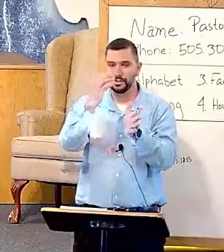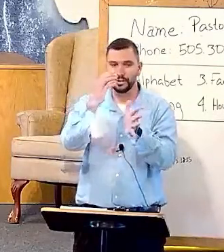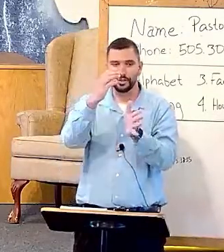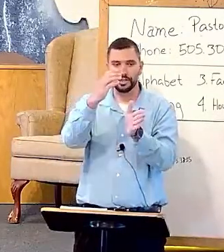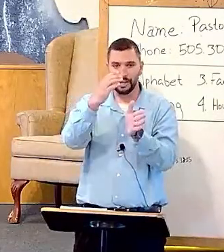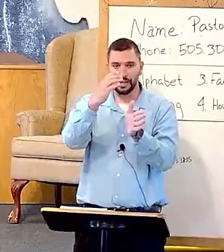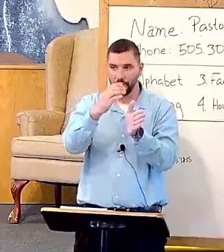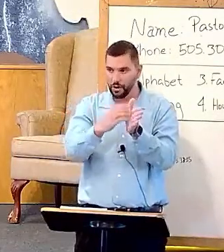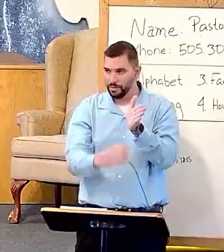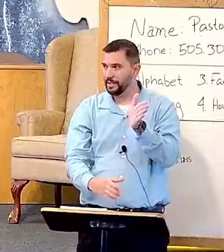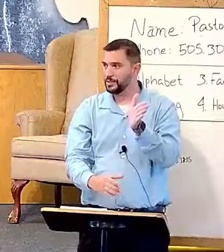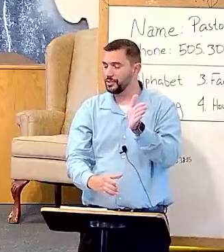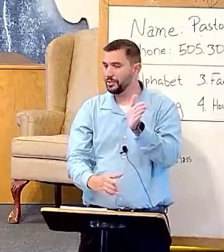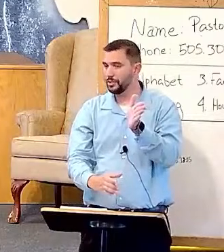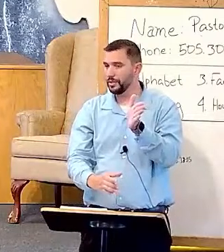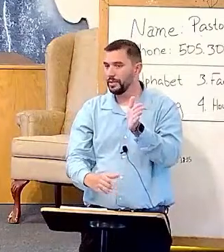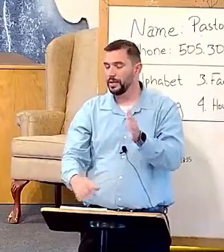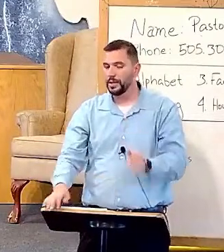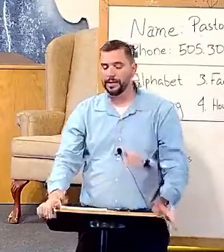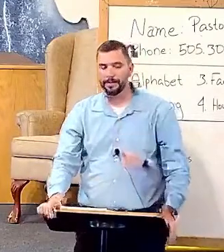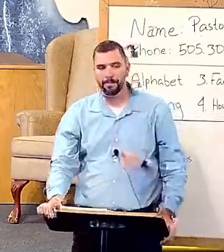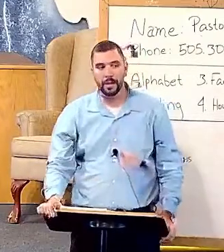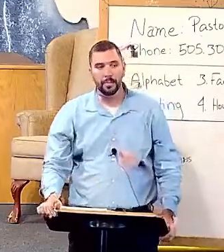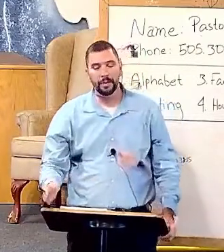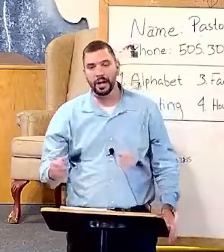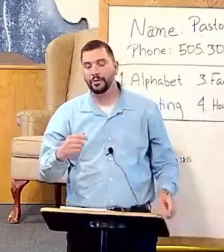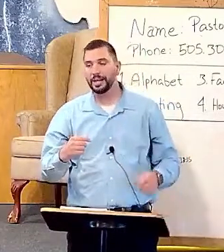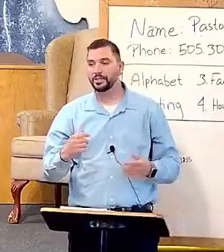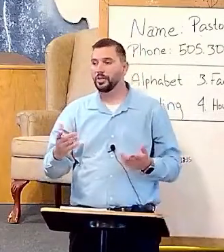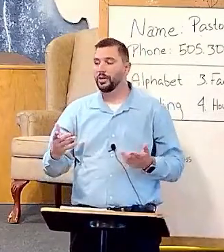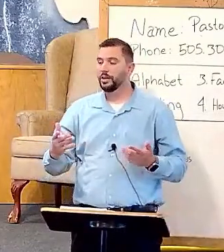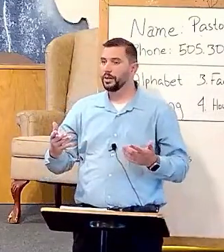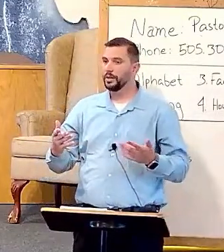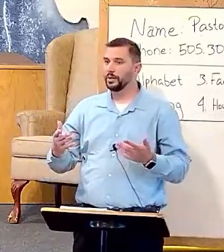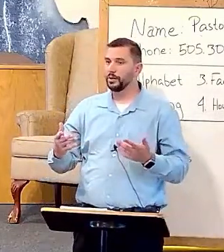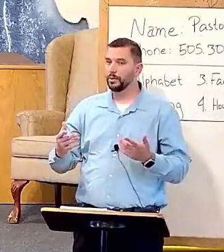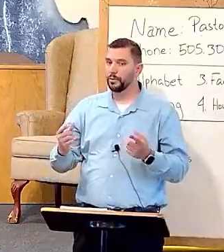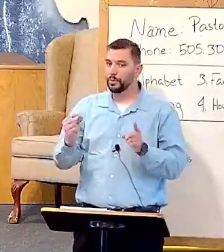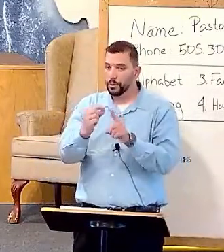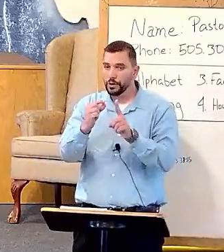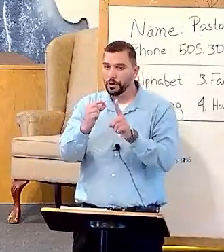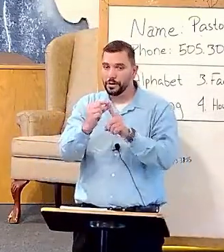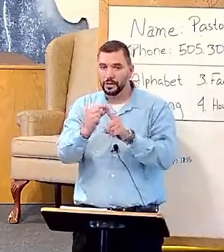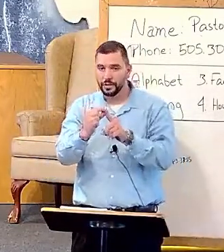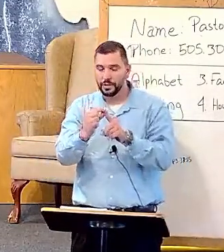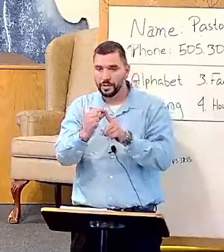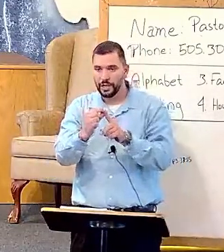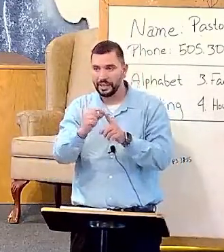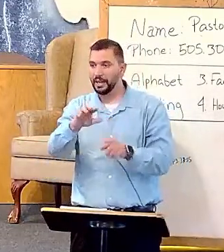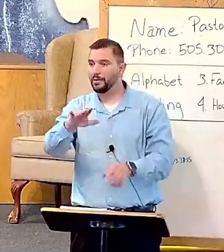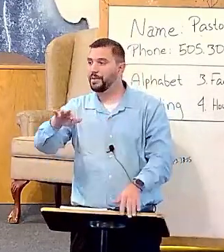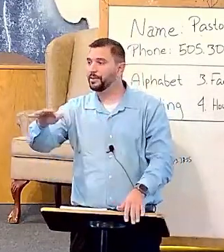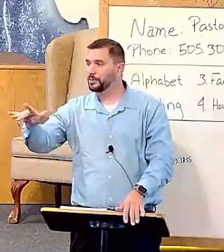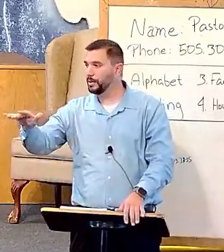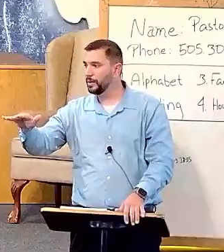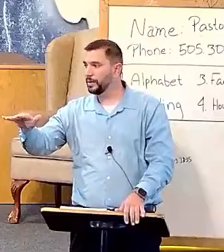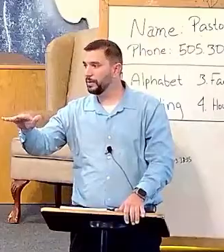just saying all of this. But I would ask, the word, and then I would finger spell whatever it